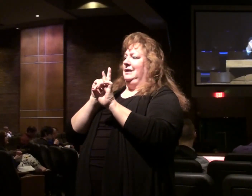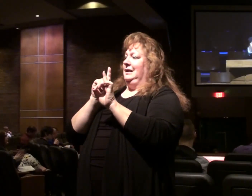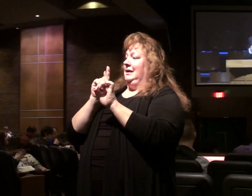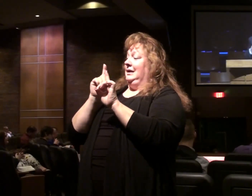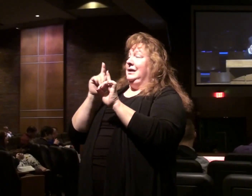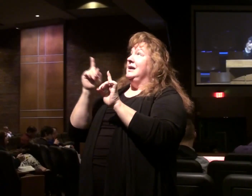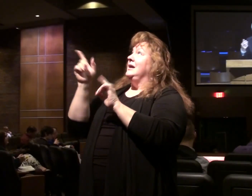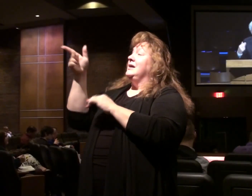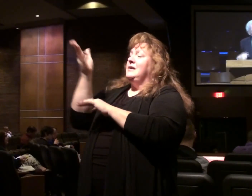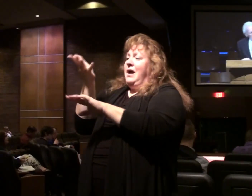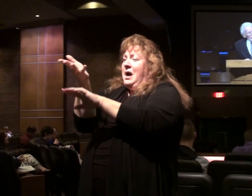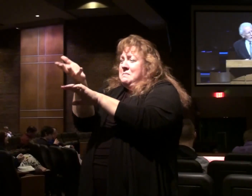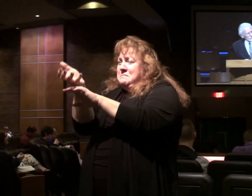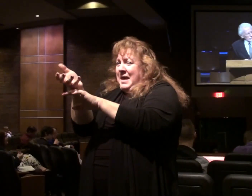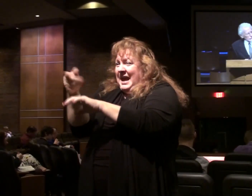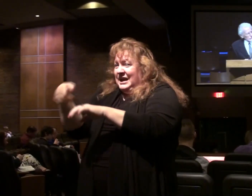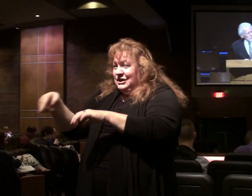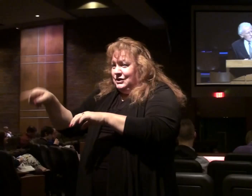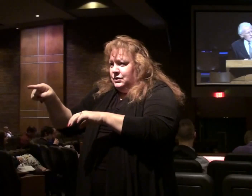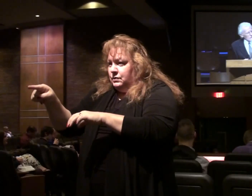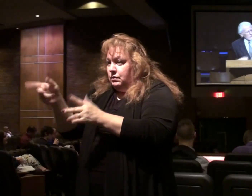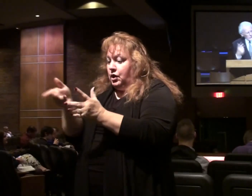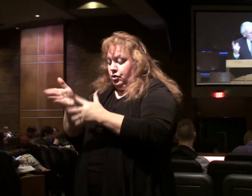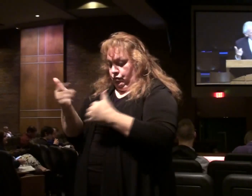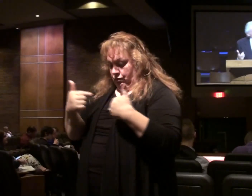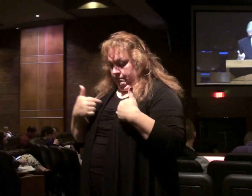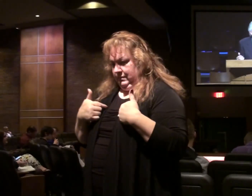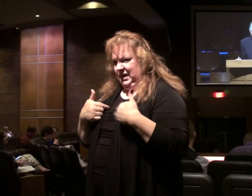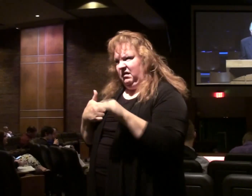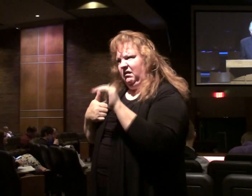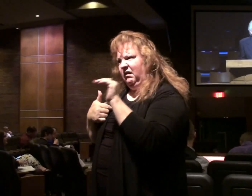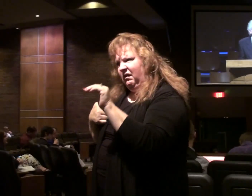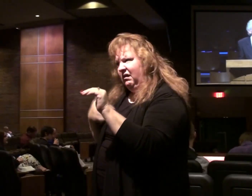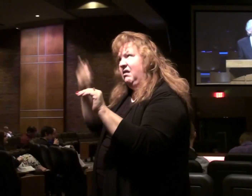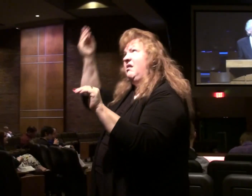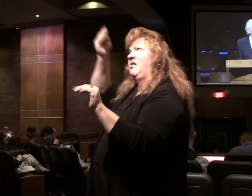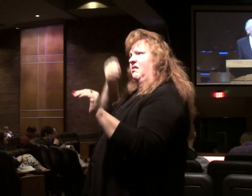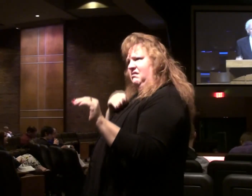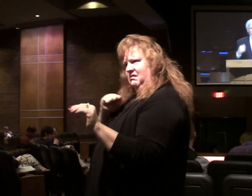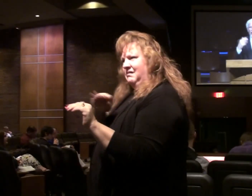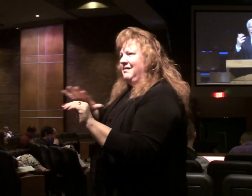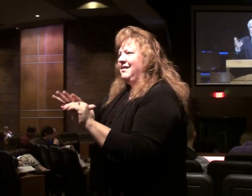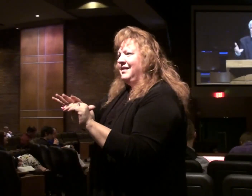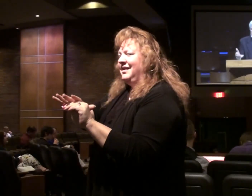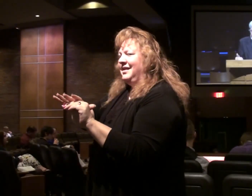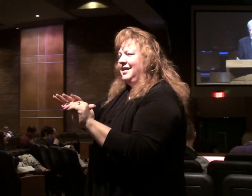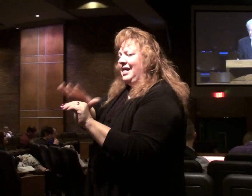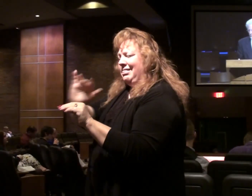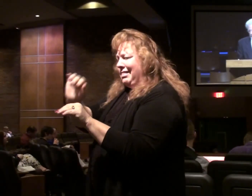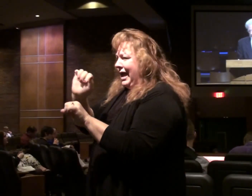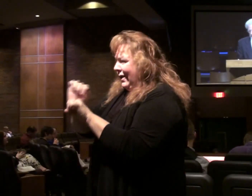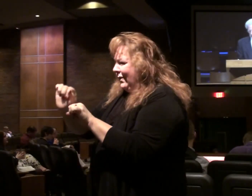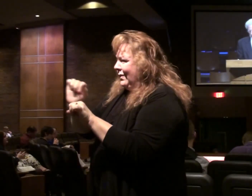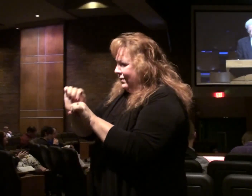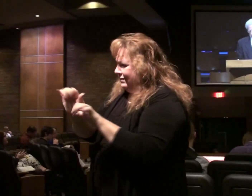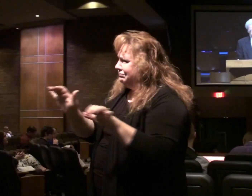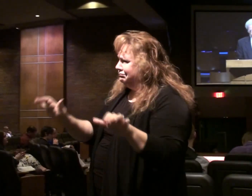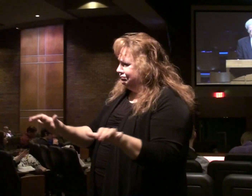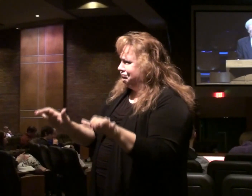were beseeching you through us. Be reconciled to God. Carry on that ministry.